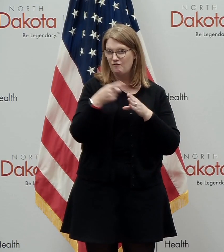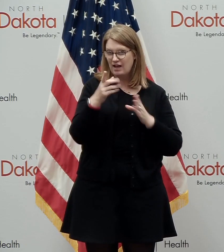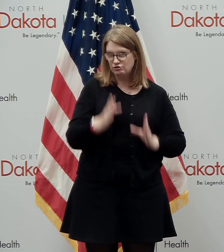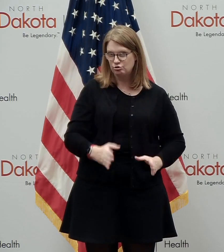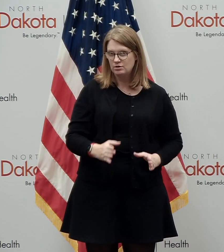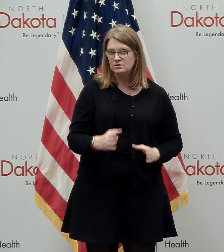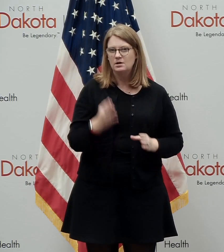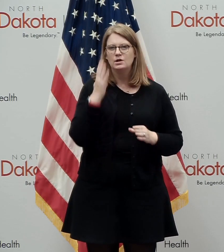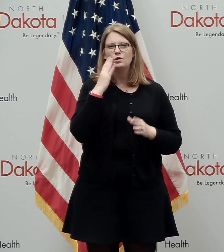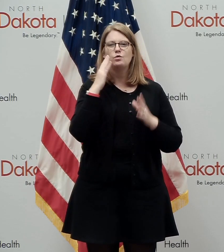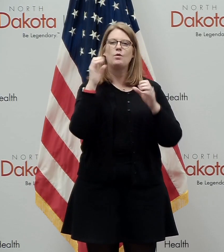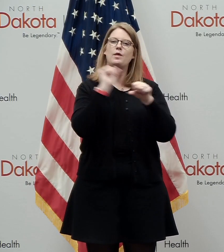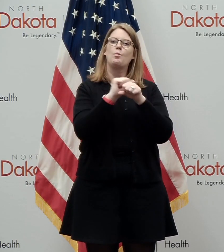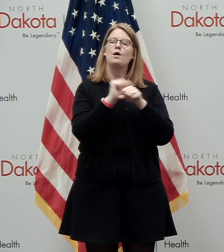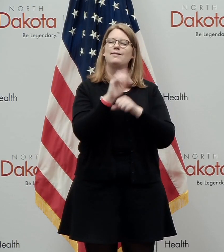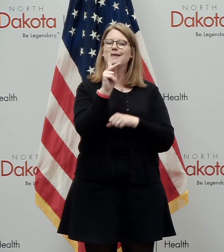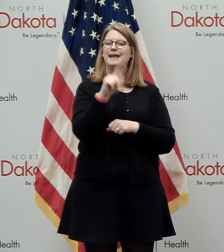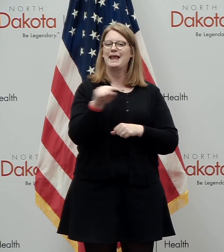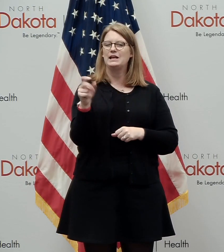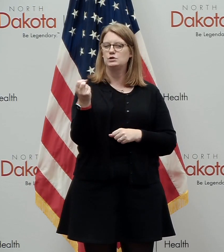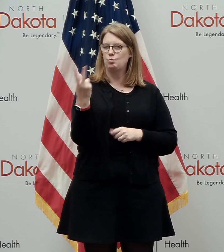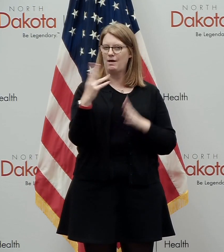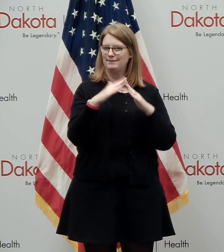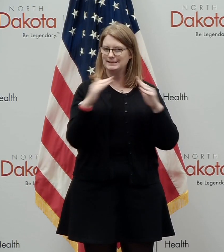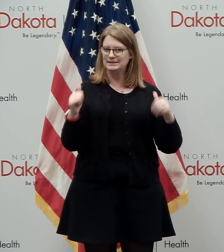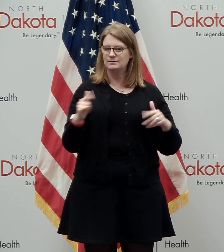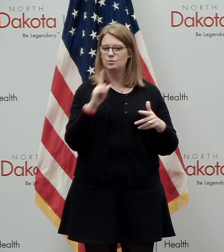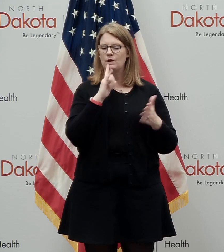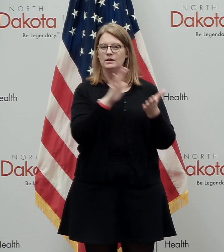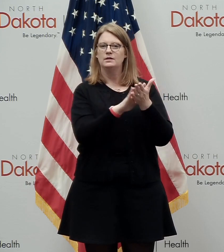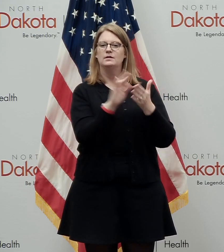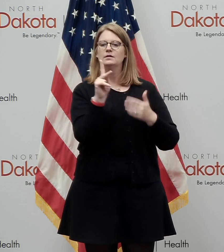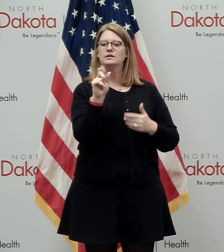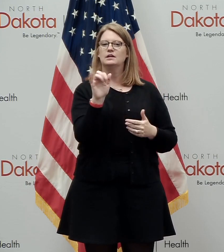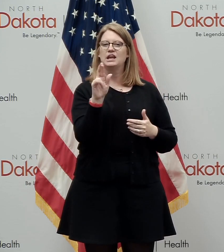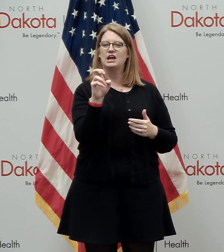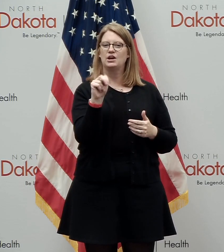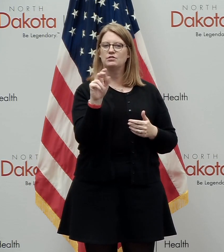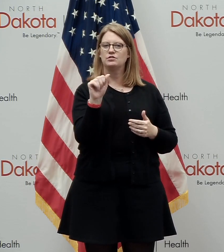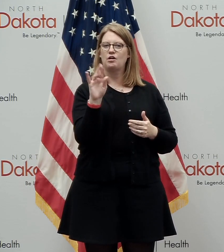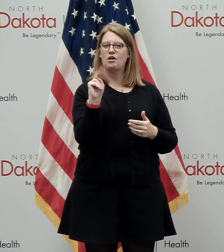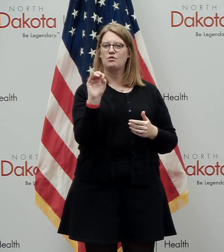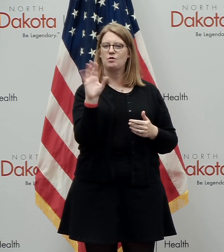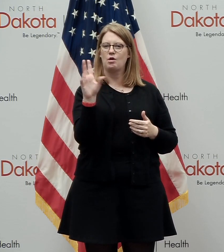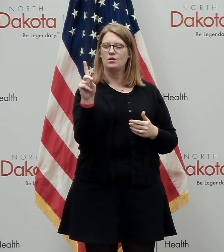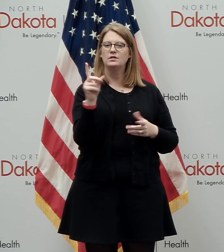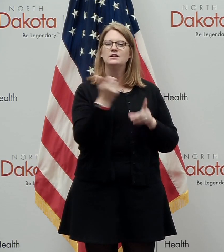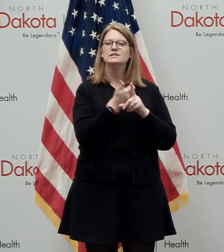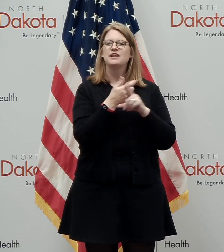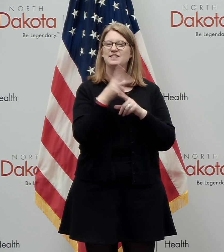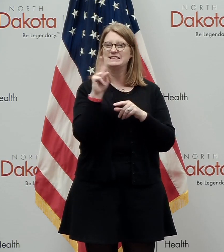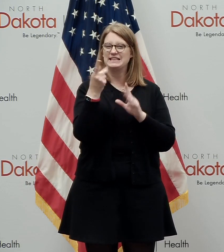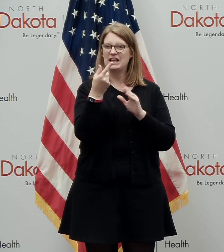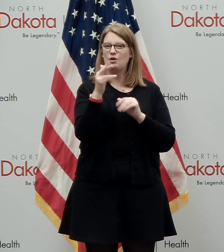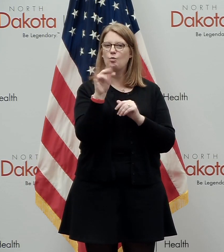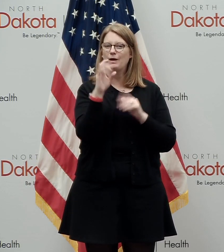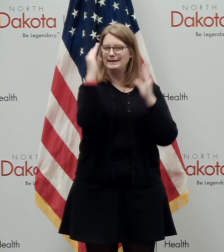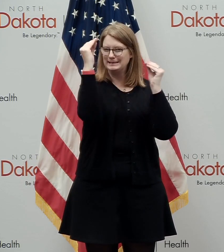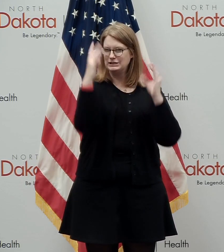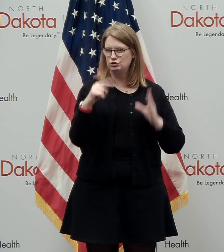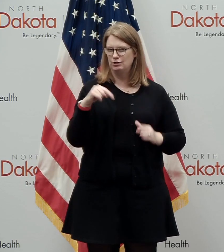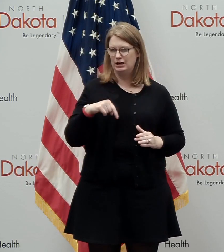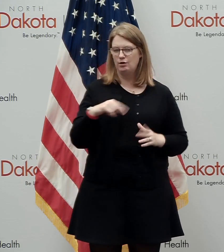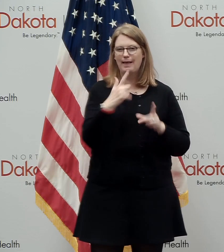or administration in our K-12 system. We're giving a shout out to Karen Arnold, who's a second grade teacher at Liberty Elementary right here in